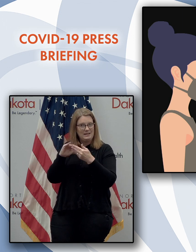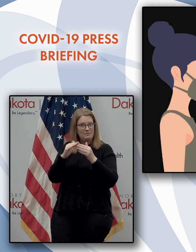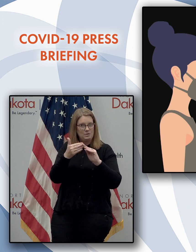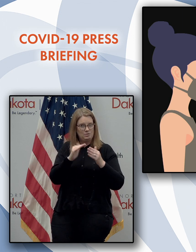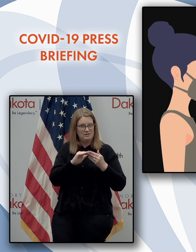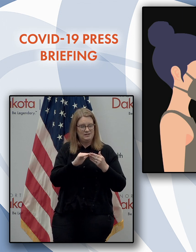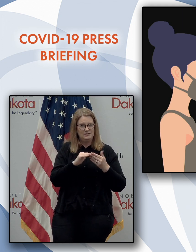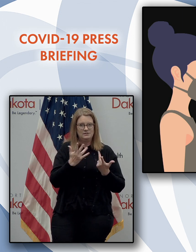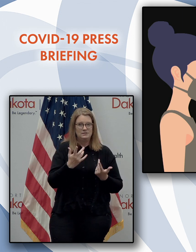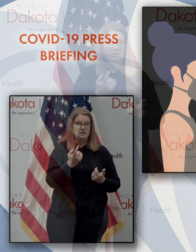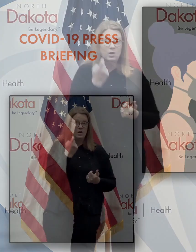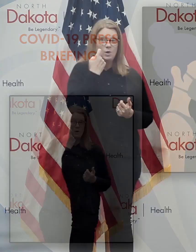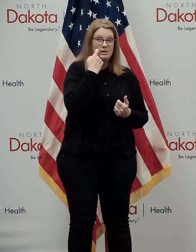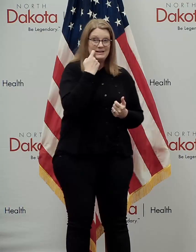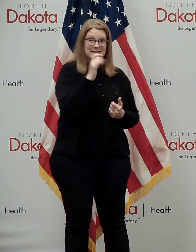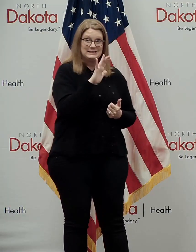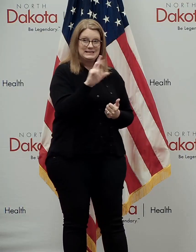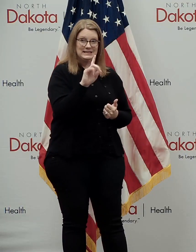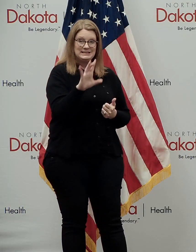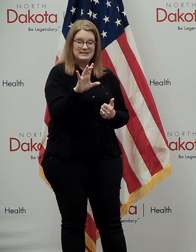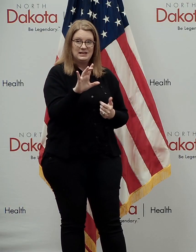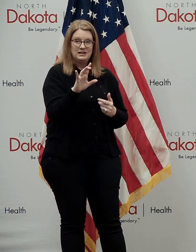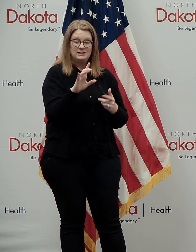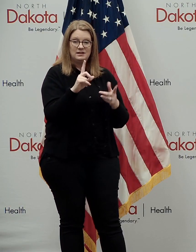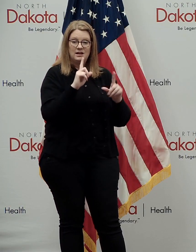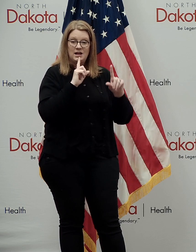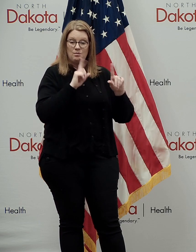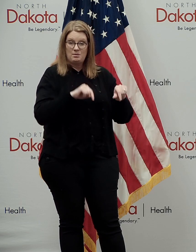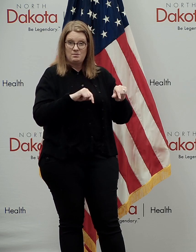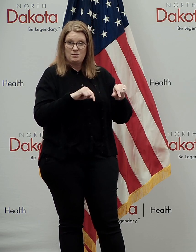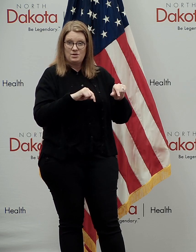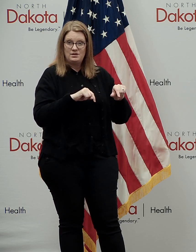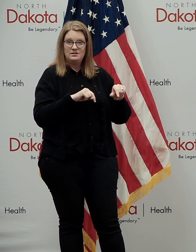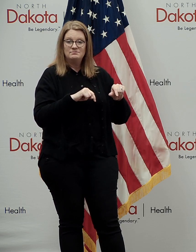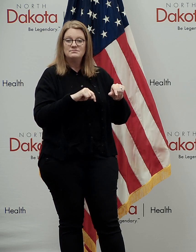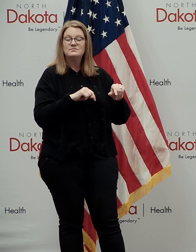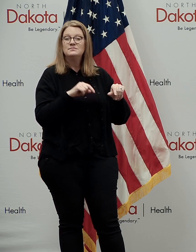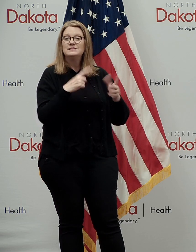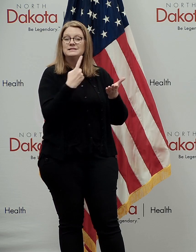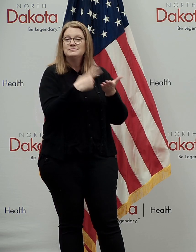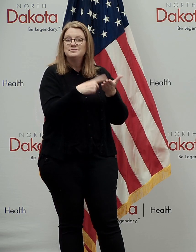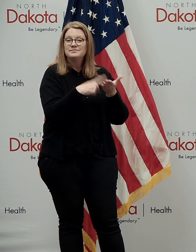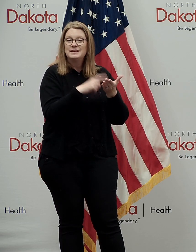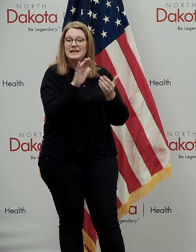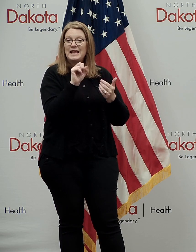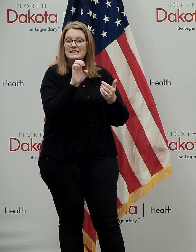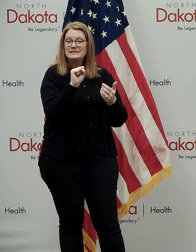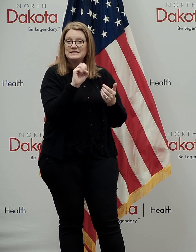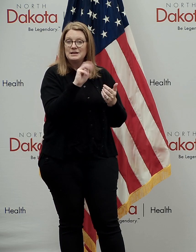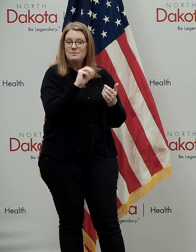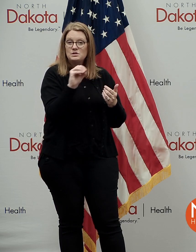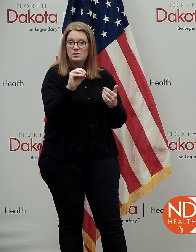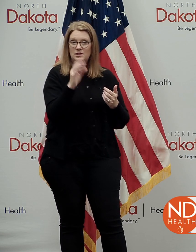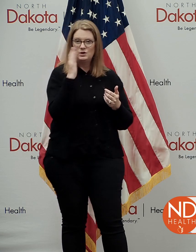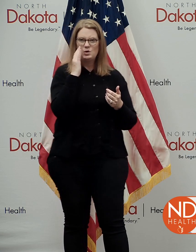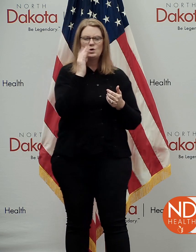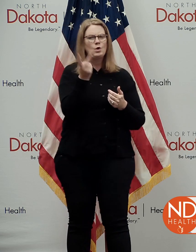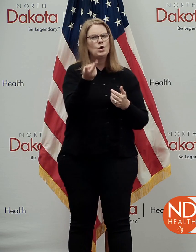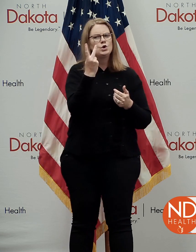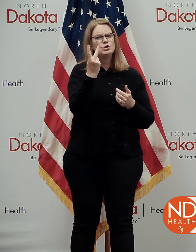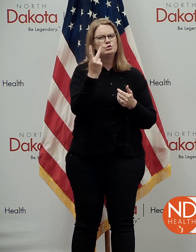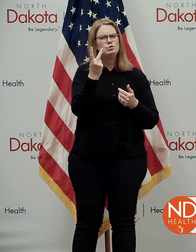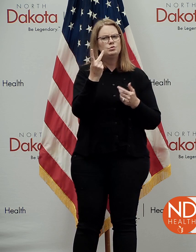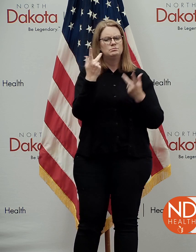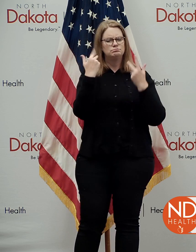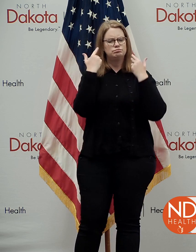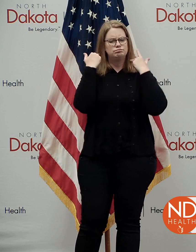Recently, the CDC published a morbidity and mortality report highlighting cases in Missouri where 2 hairstylists were symptomatically